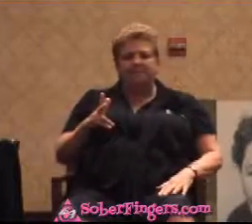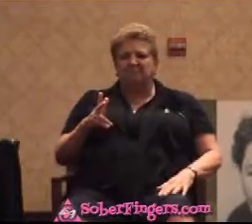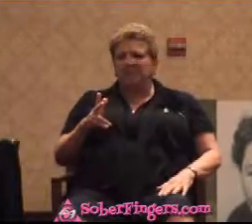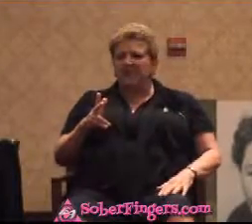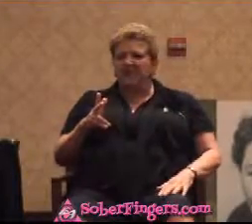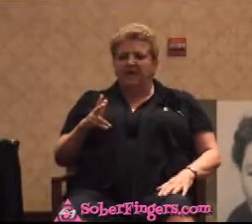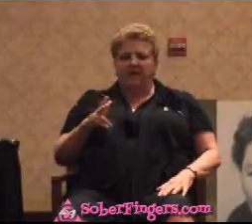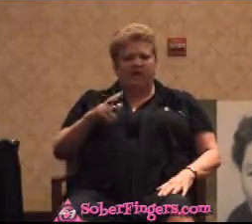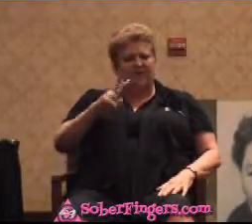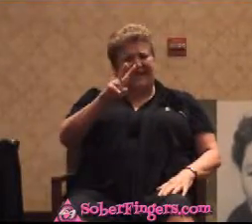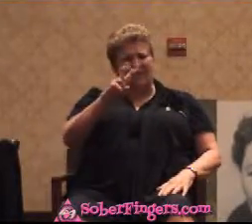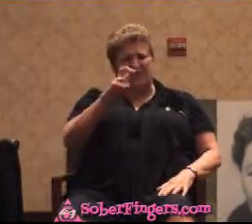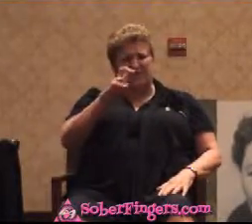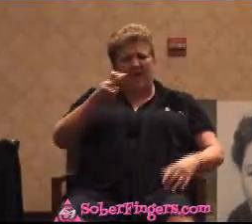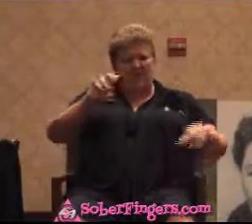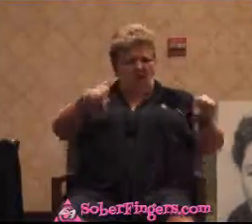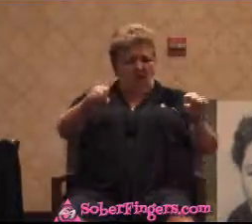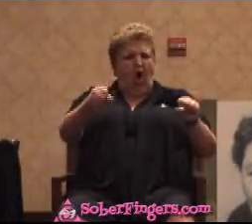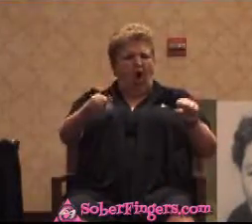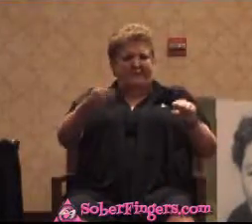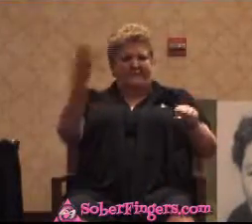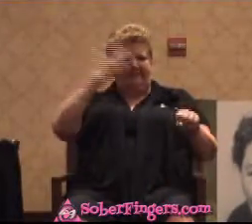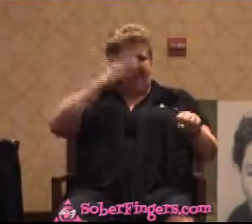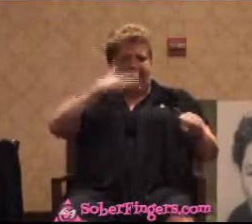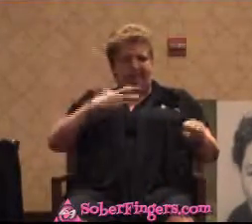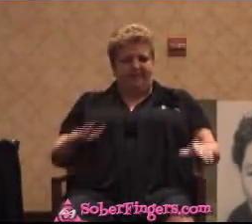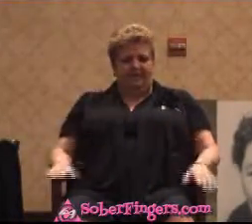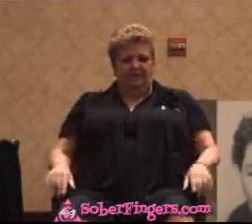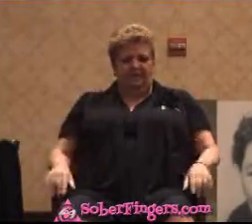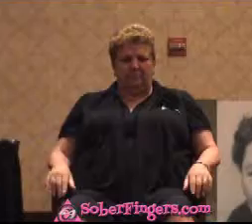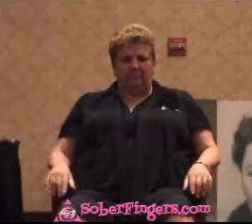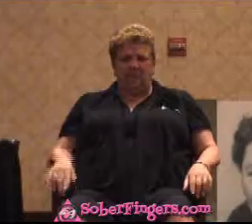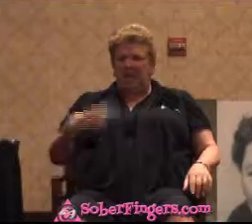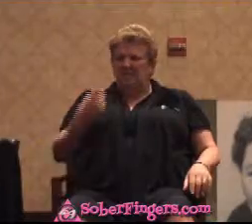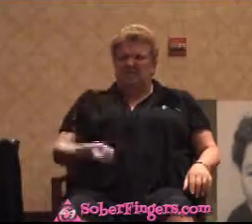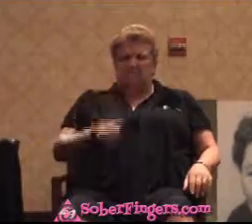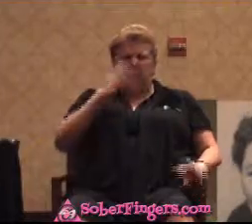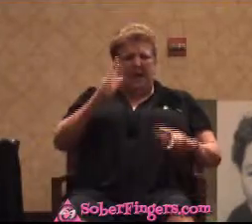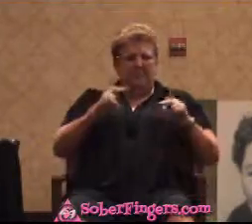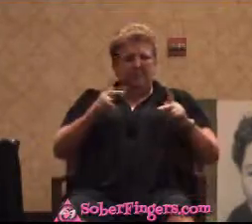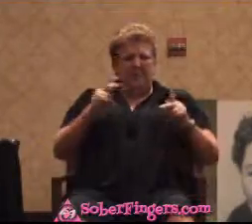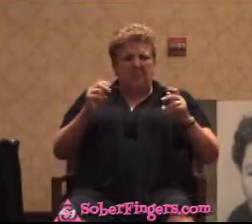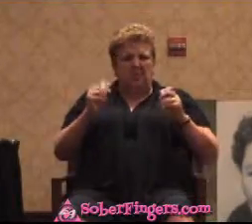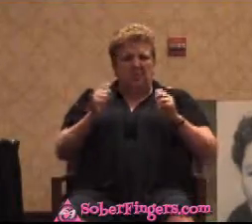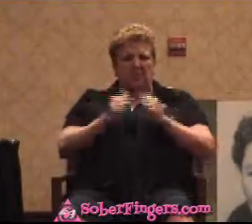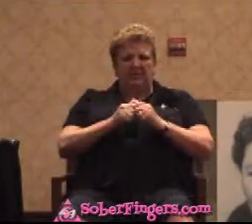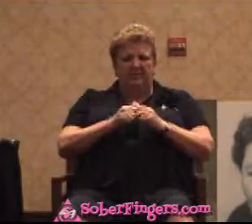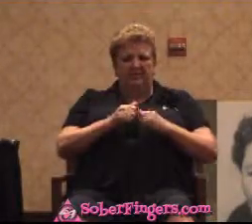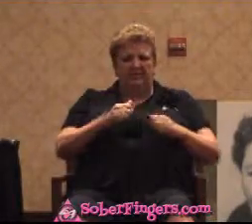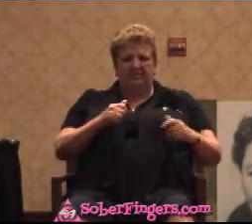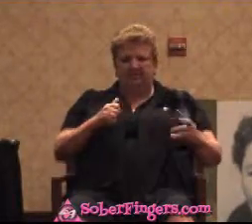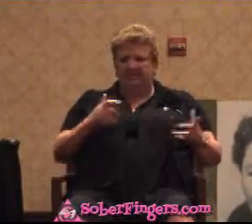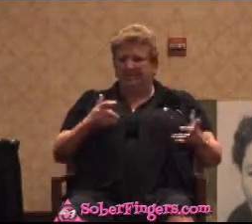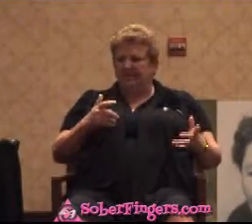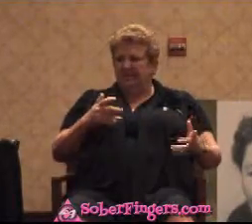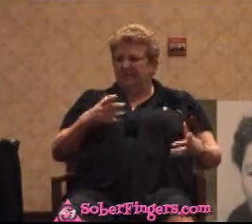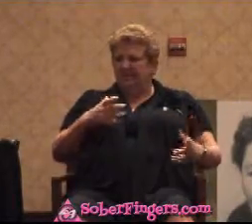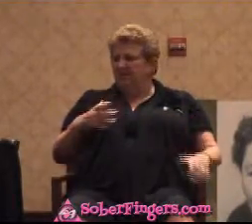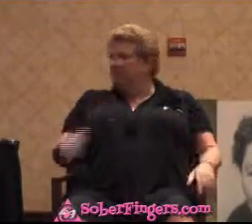Harleys parked out in the front. And it's all these white people with white cups. And I said, well, I guess it's going to